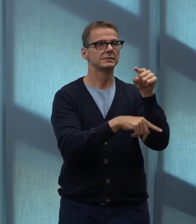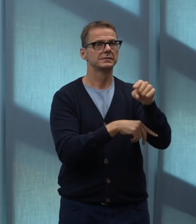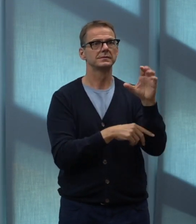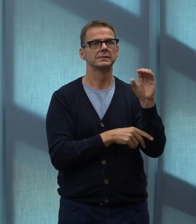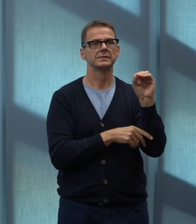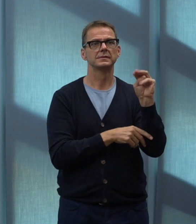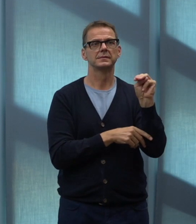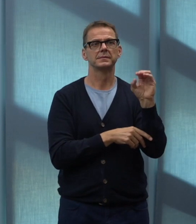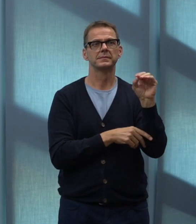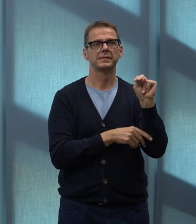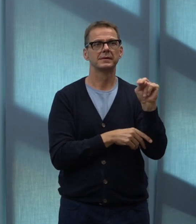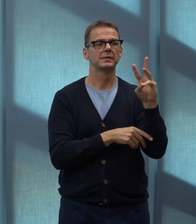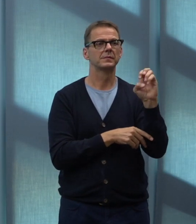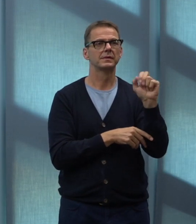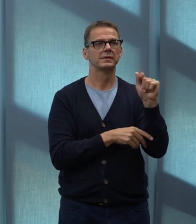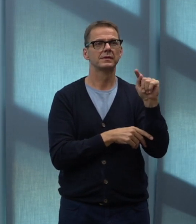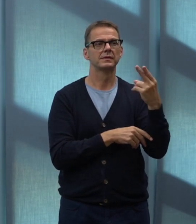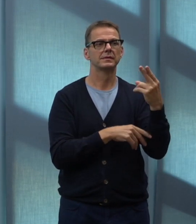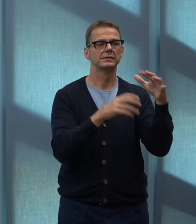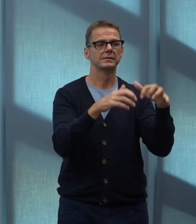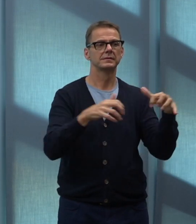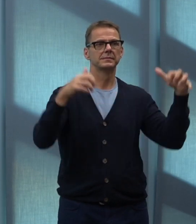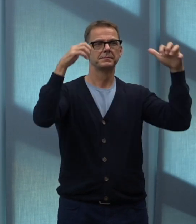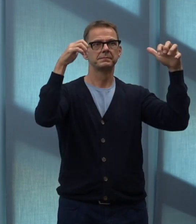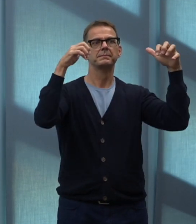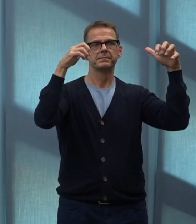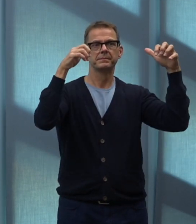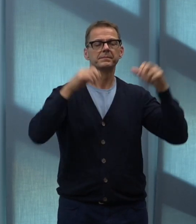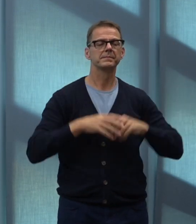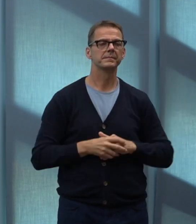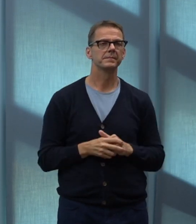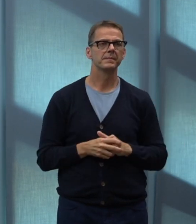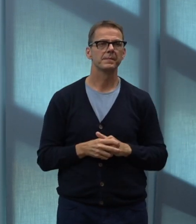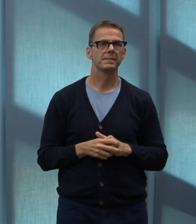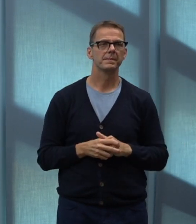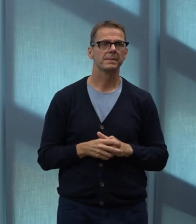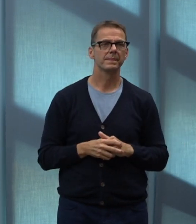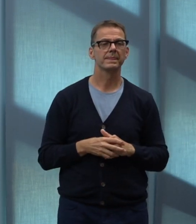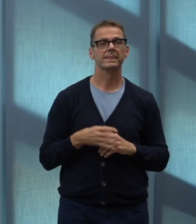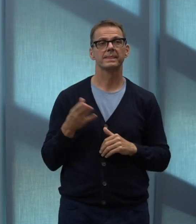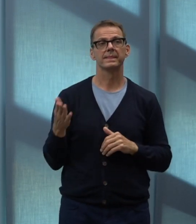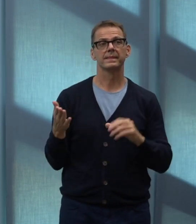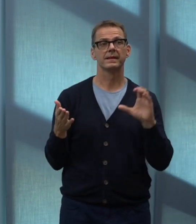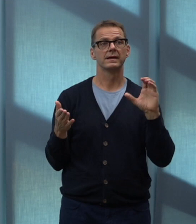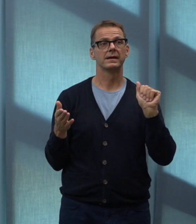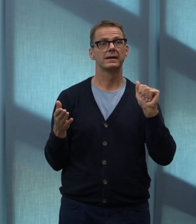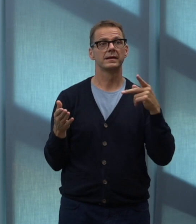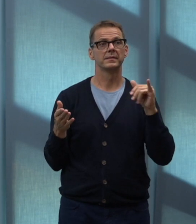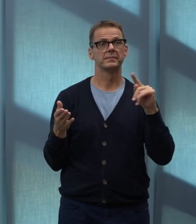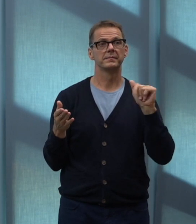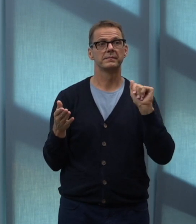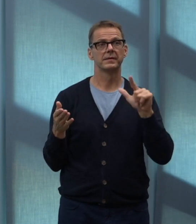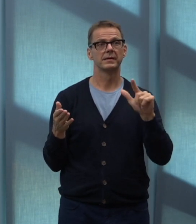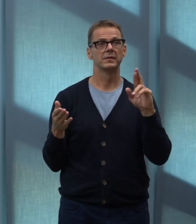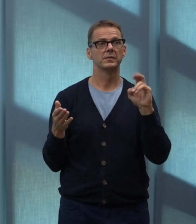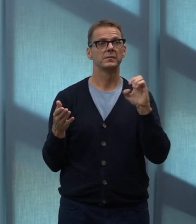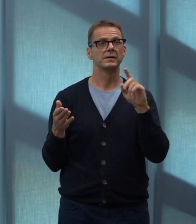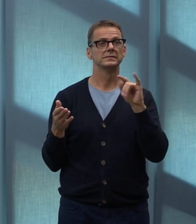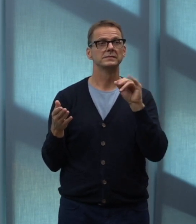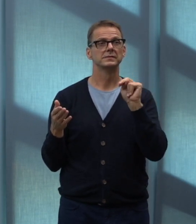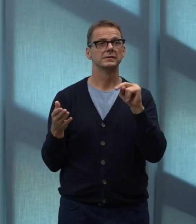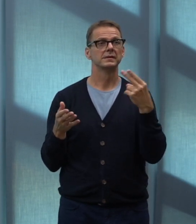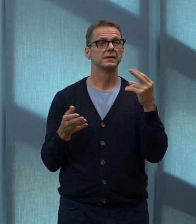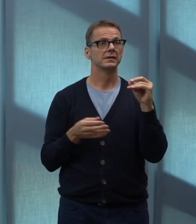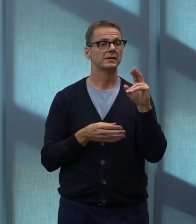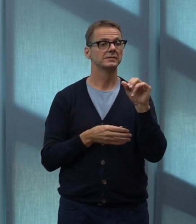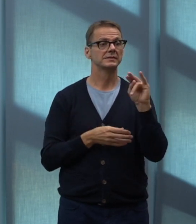information to support that recommendation. We meet with, our team meets with Alberta Health Services twice a